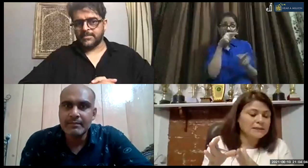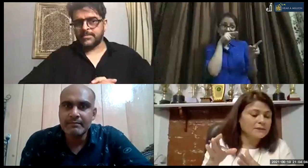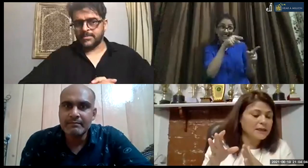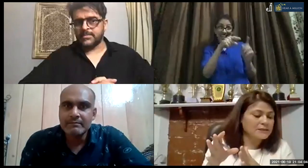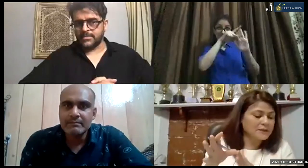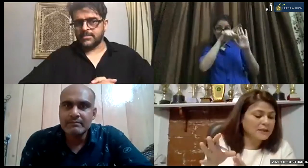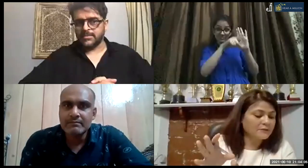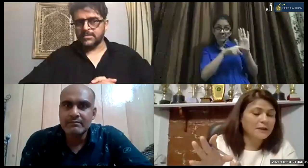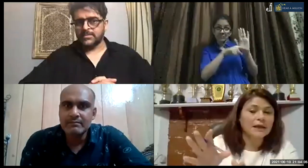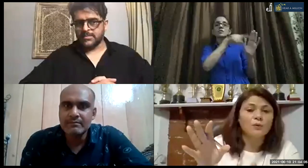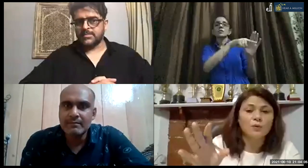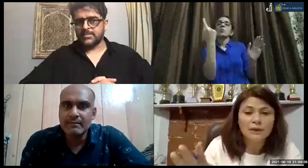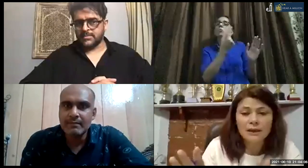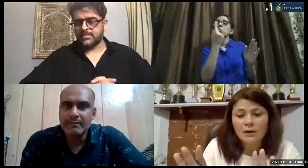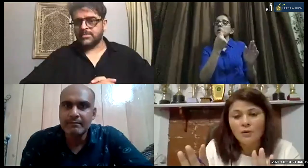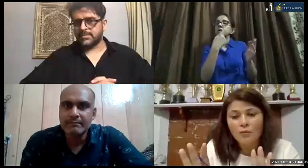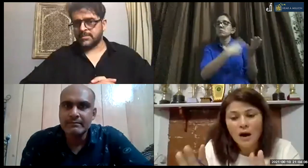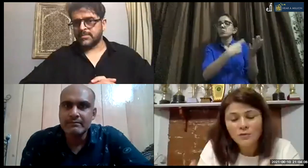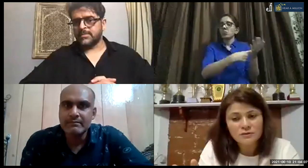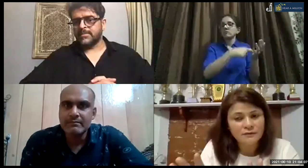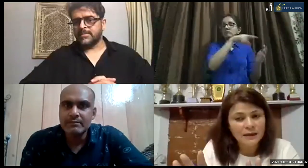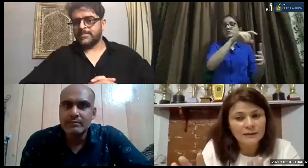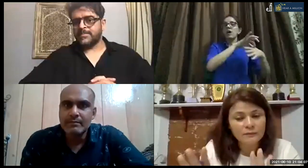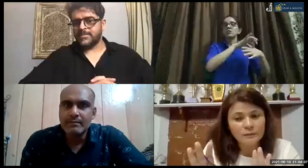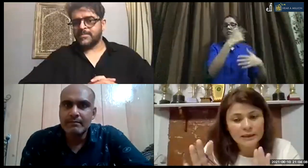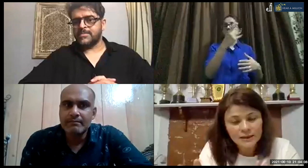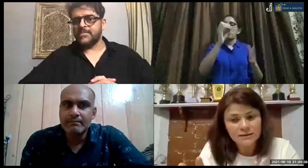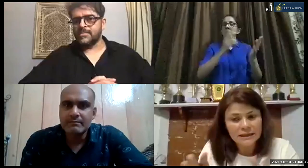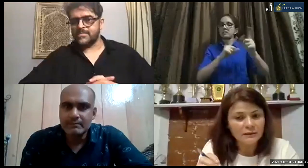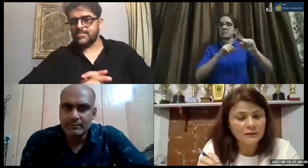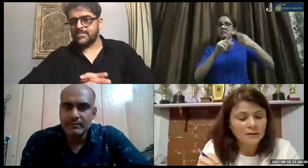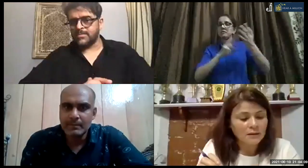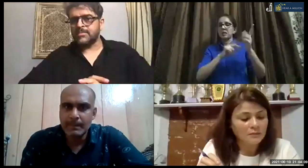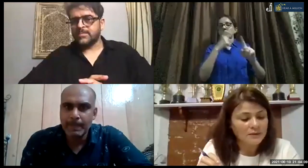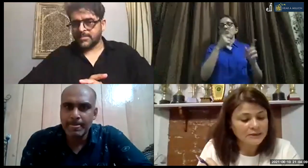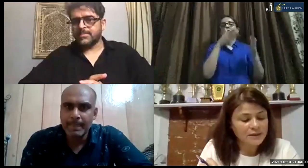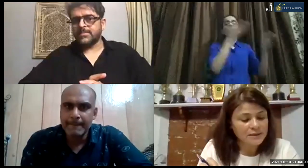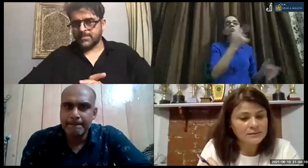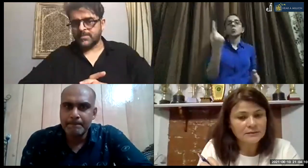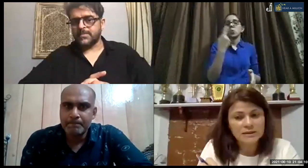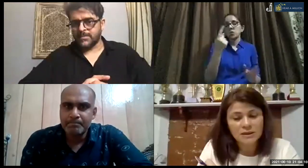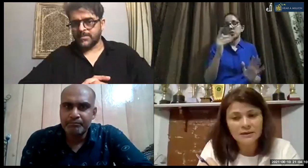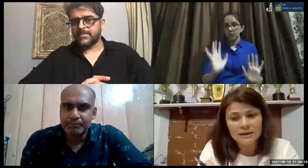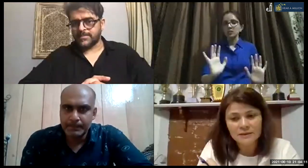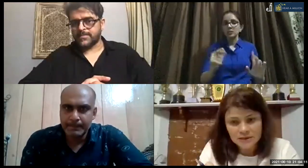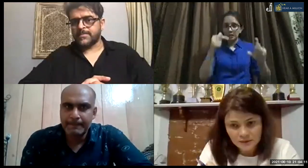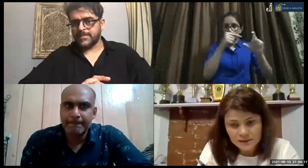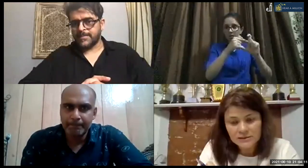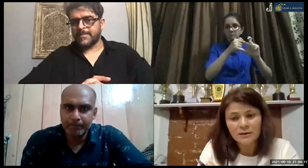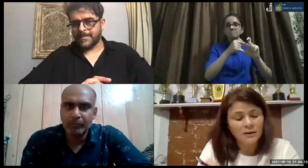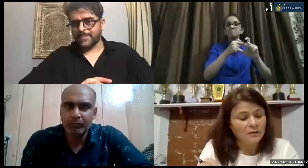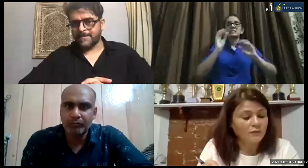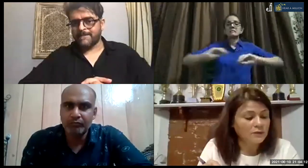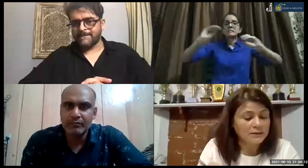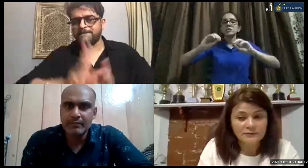the criteria has been given there only how to develop e-content materials, teaching learning